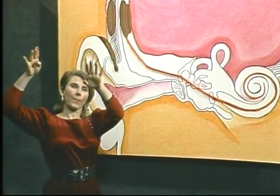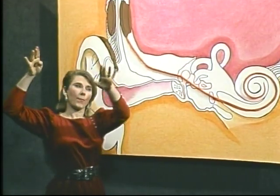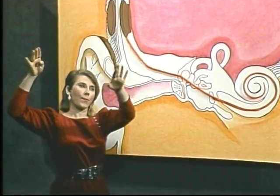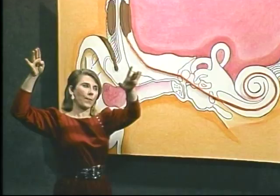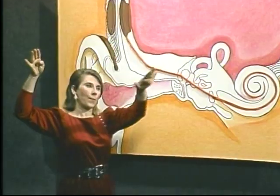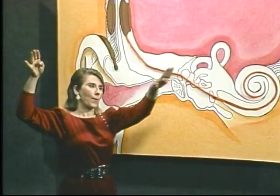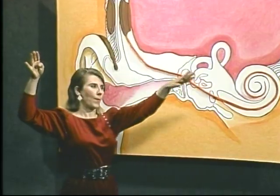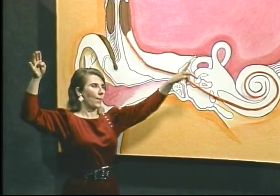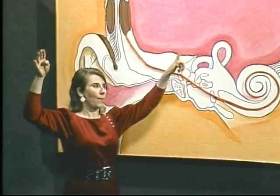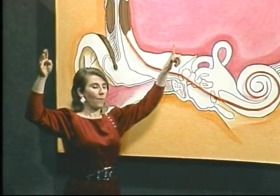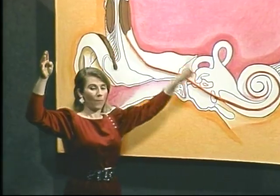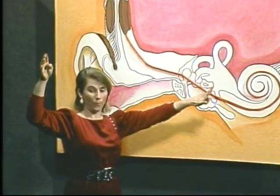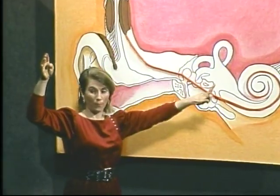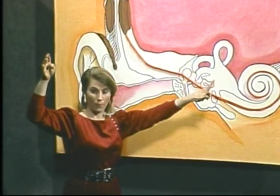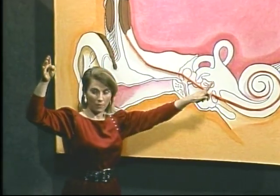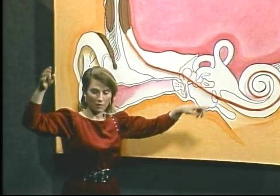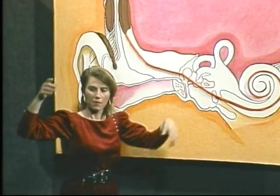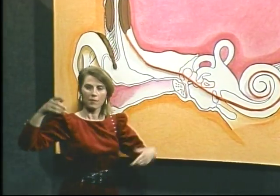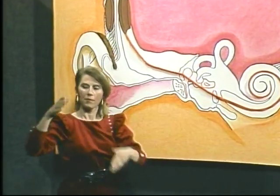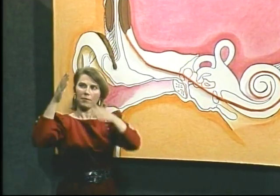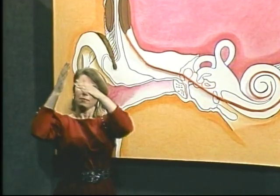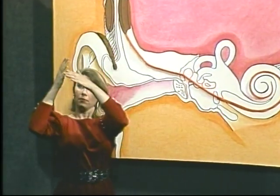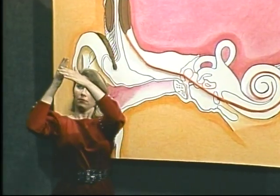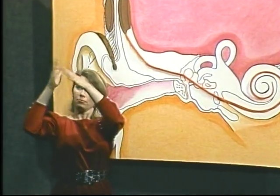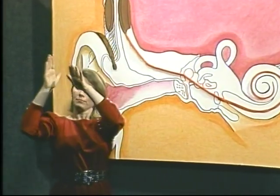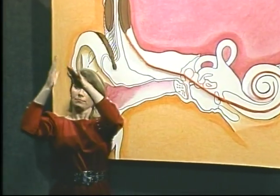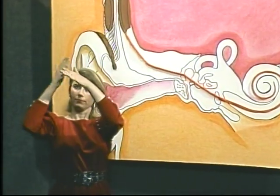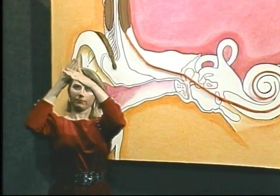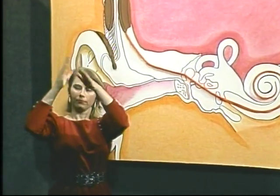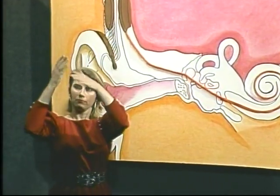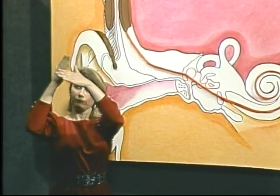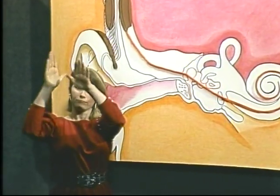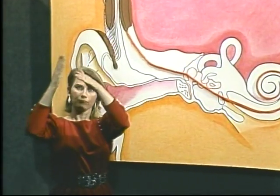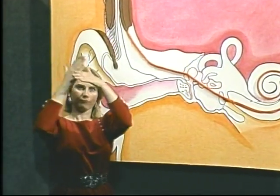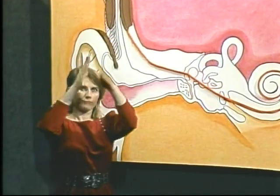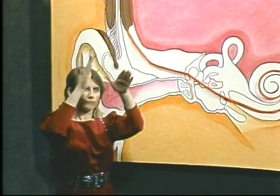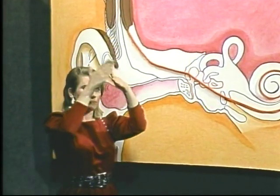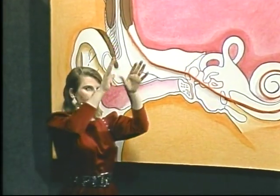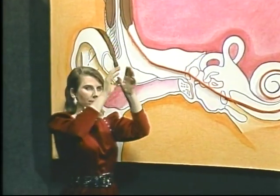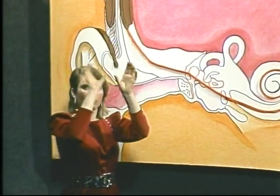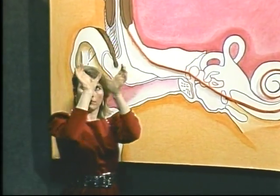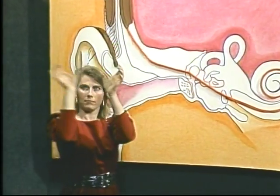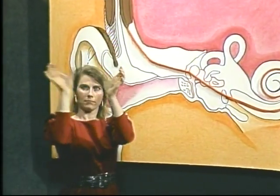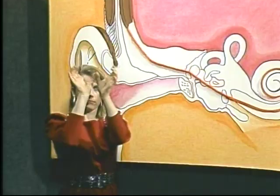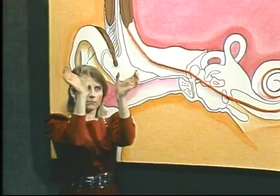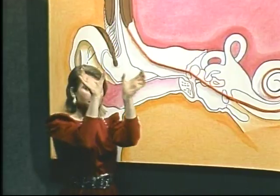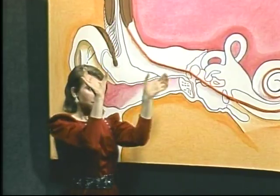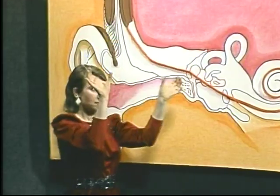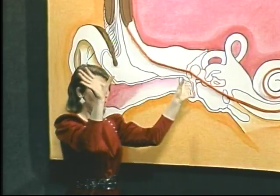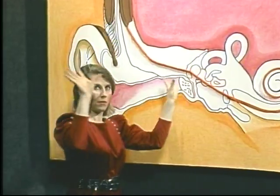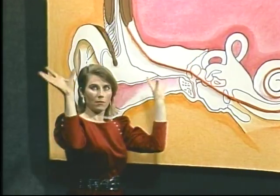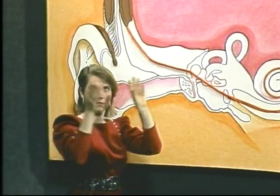We have different groupings of frequencies from high to low. These frequencies are divided into